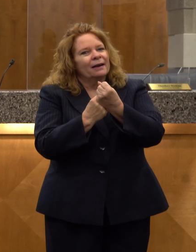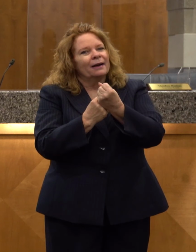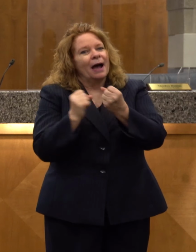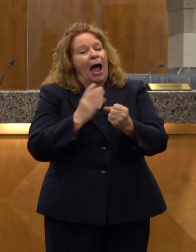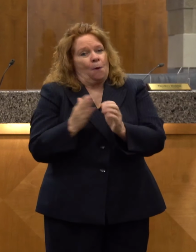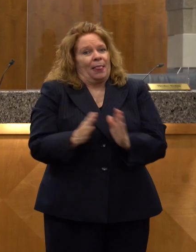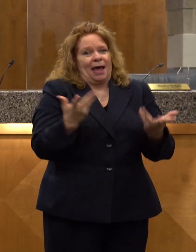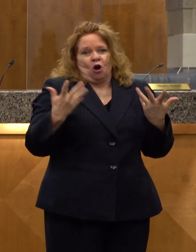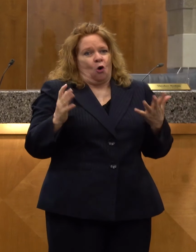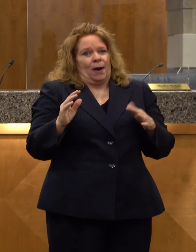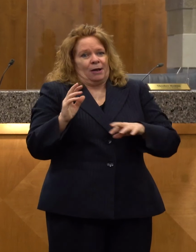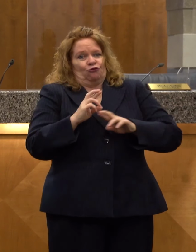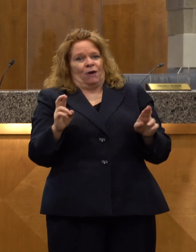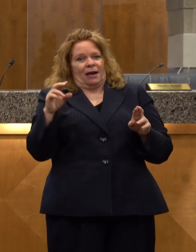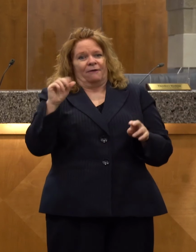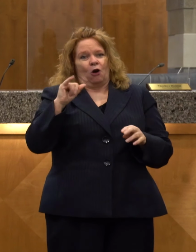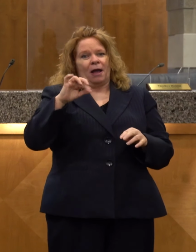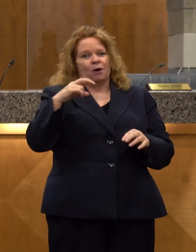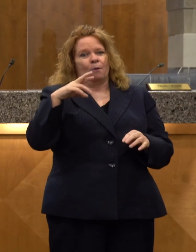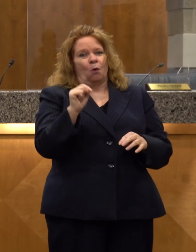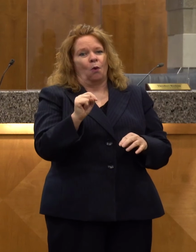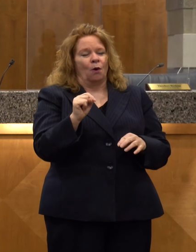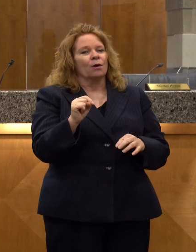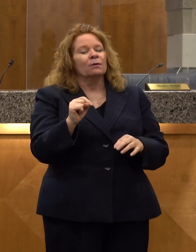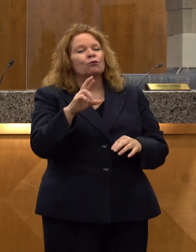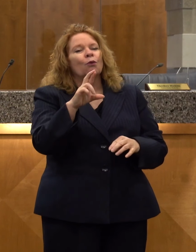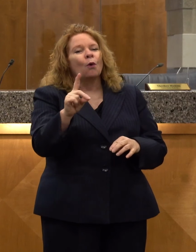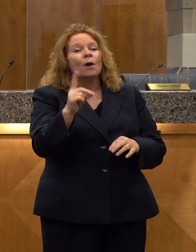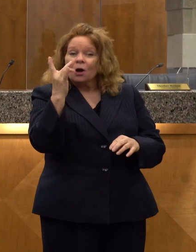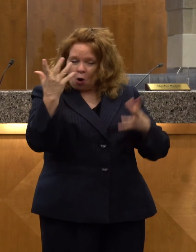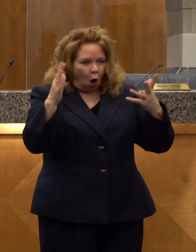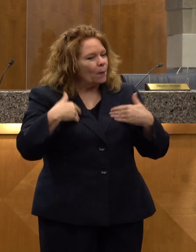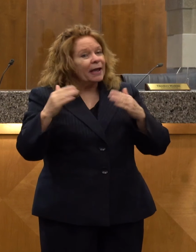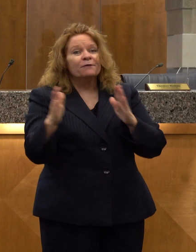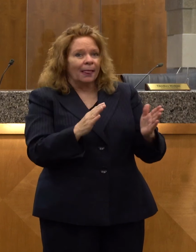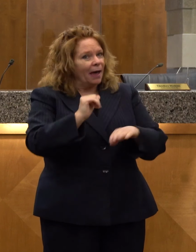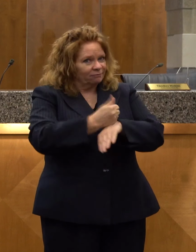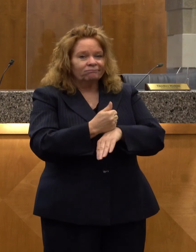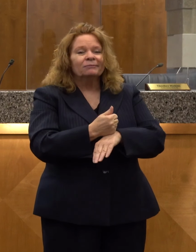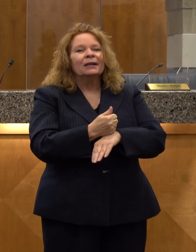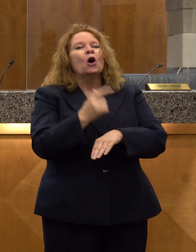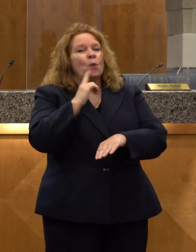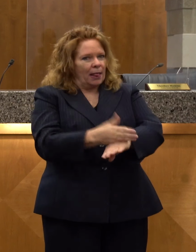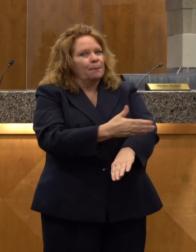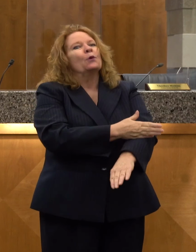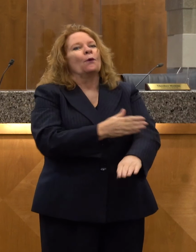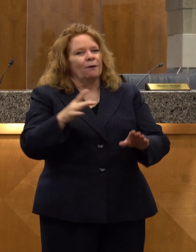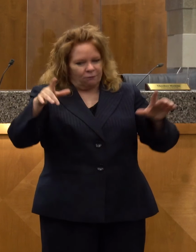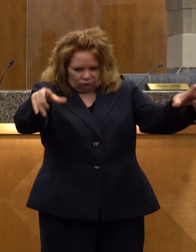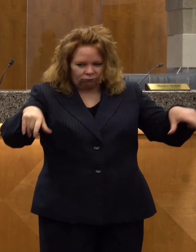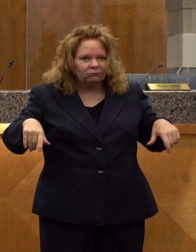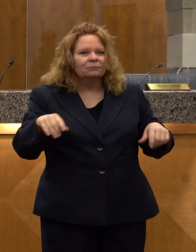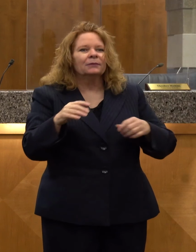the planning that we're gonna do for Airport Road also, because we got a planning in place that we're gonna improved on, you know.